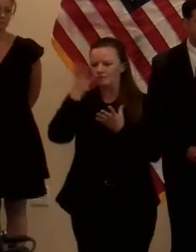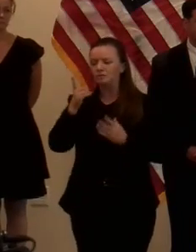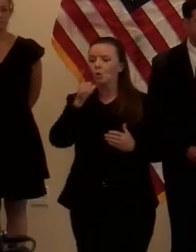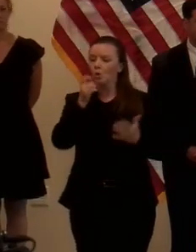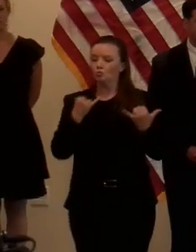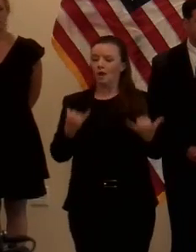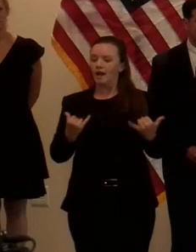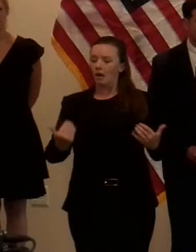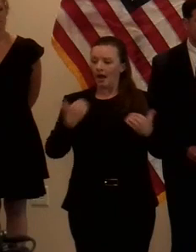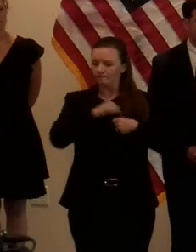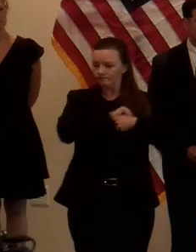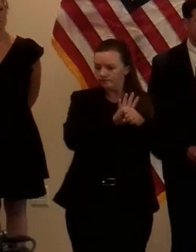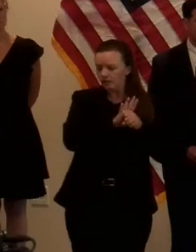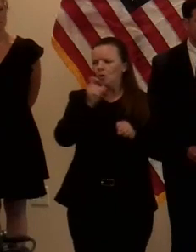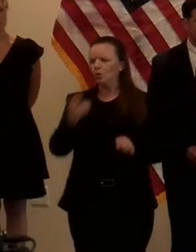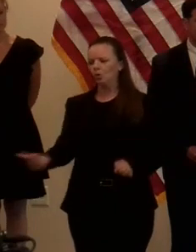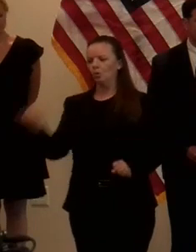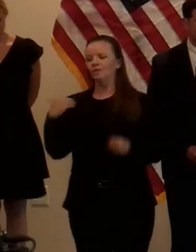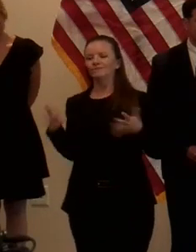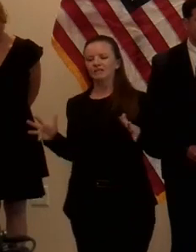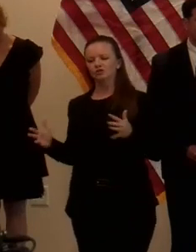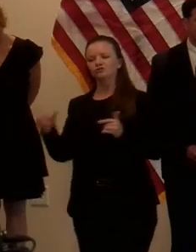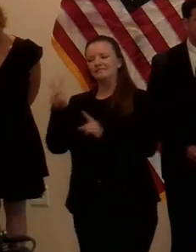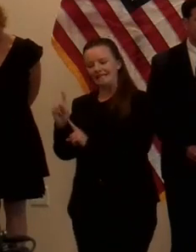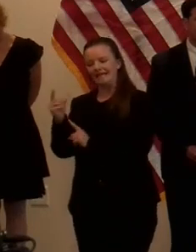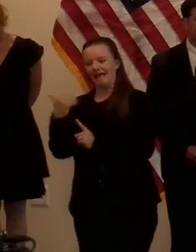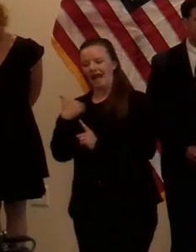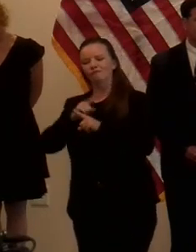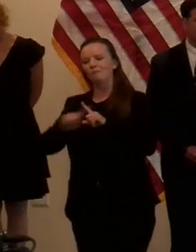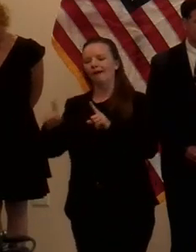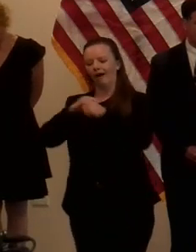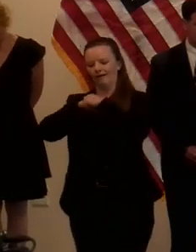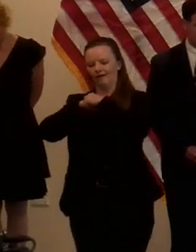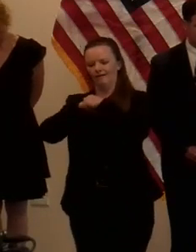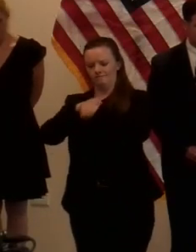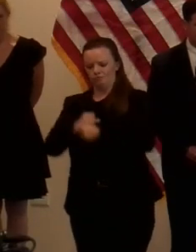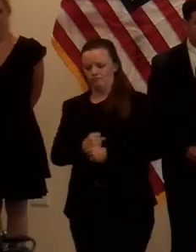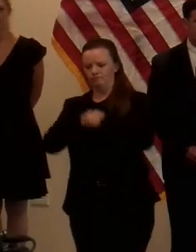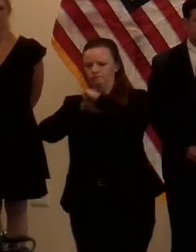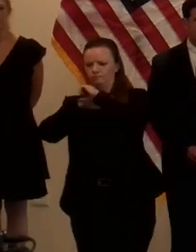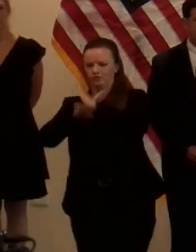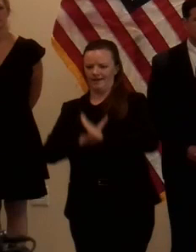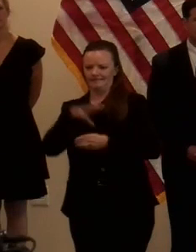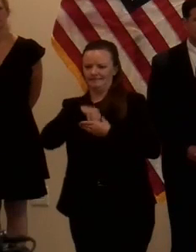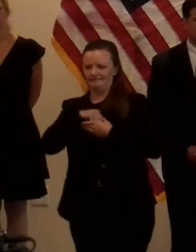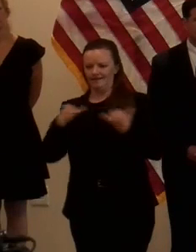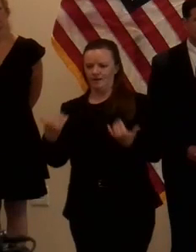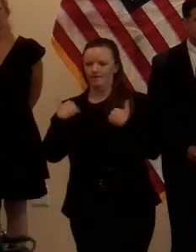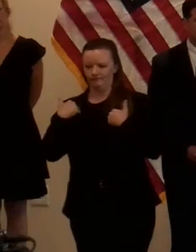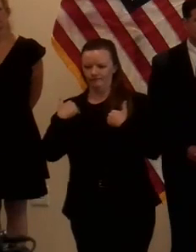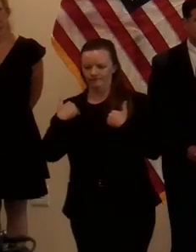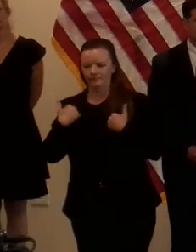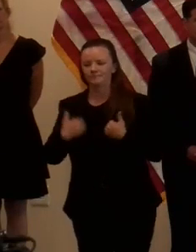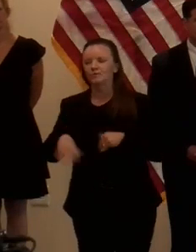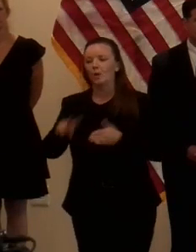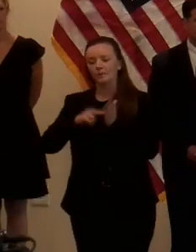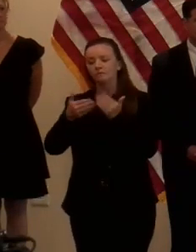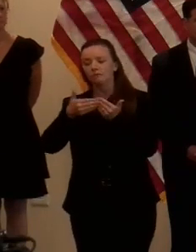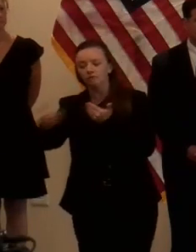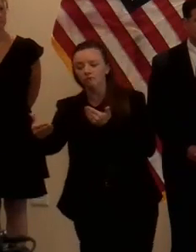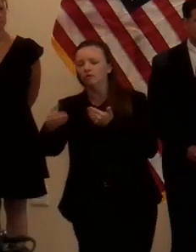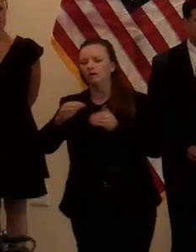the past and has antibody production, potentially inferring immunity. If we go back